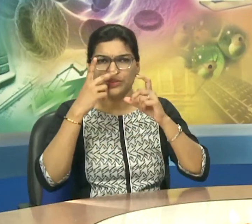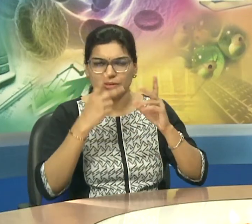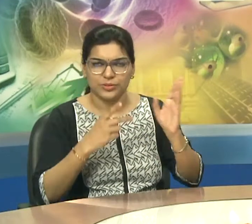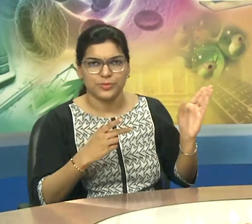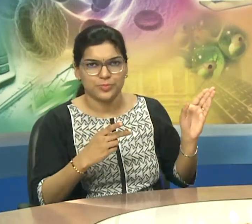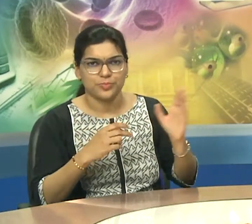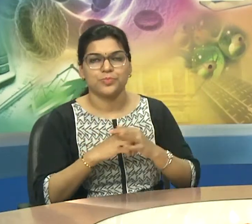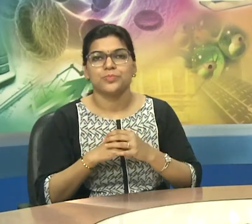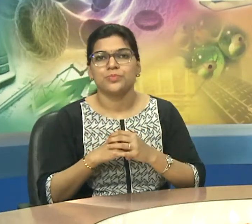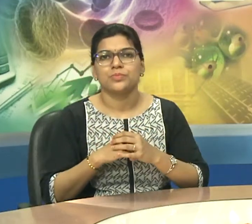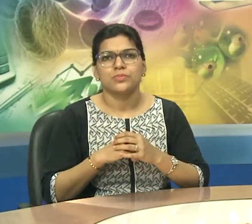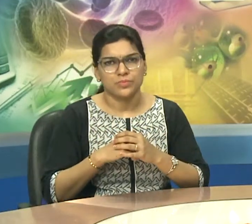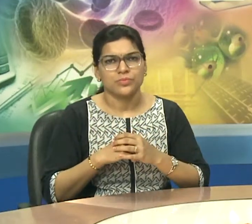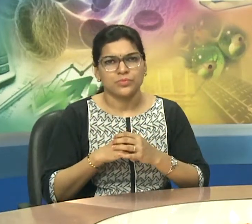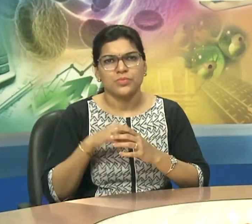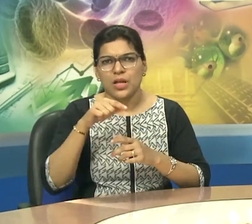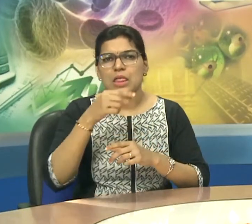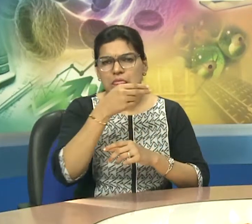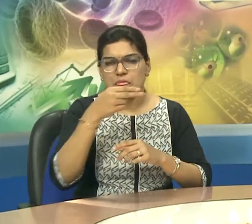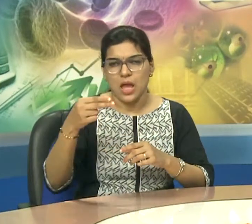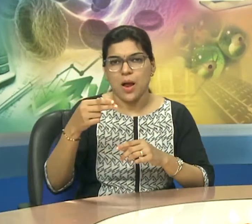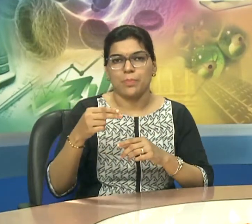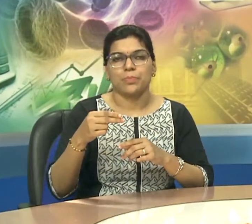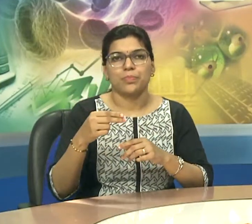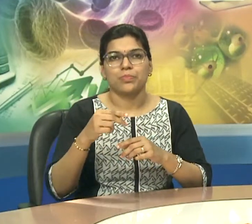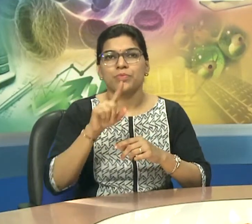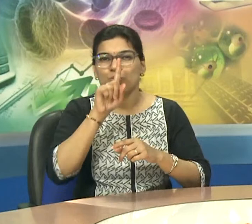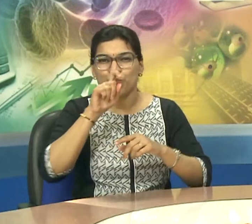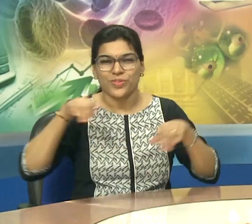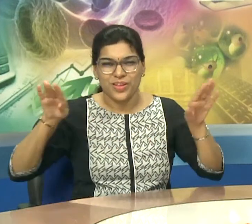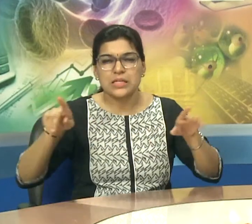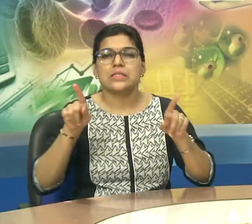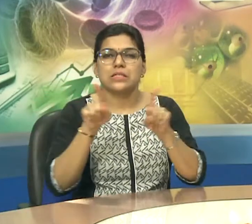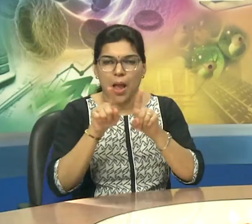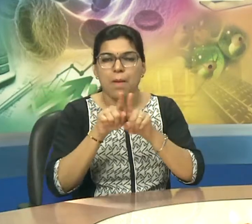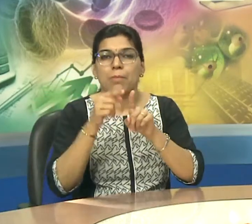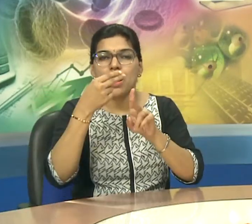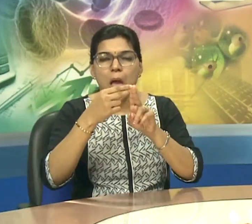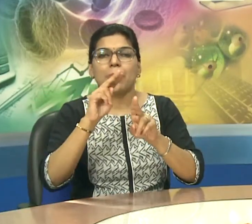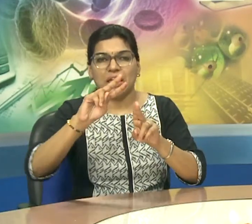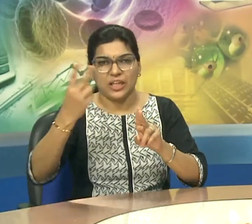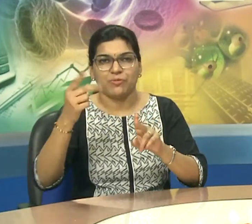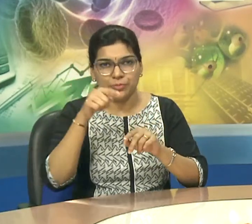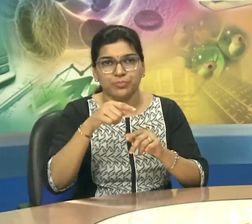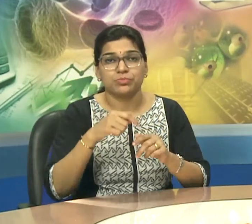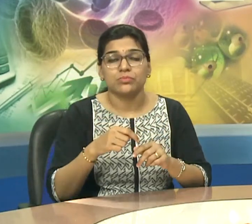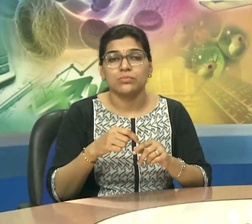Do you know the image which you can see on the screen is of the